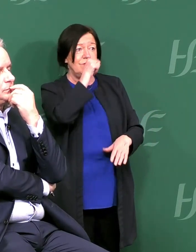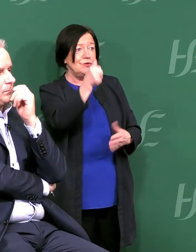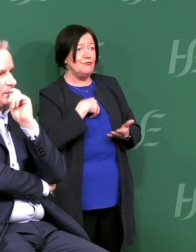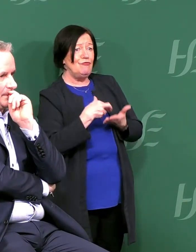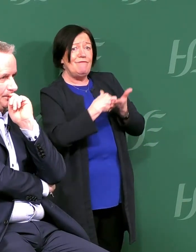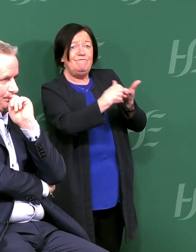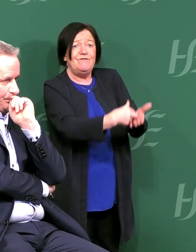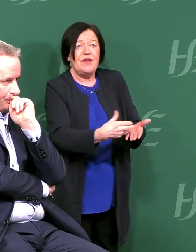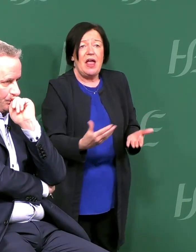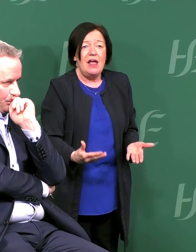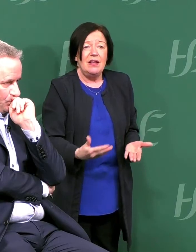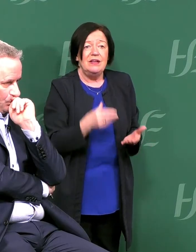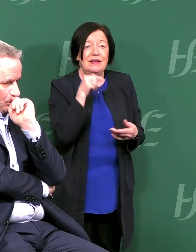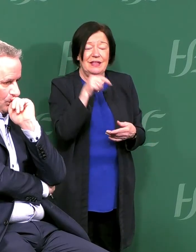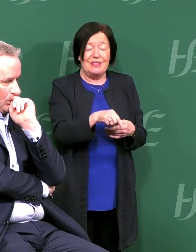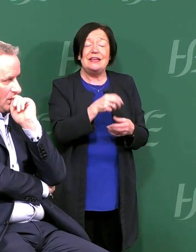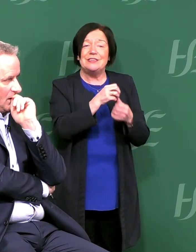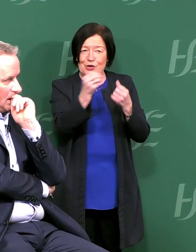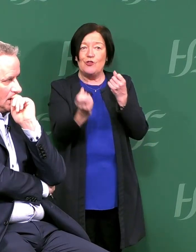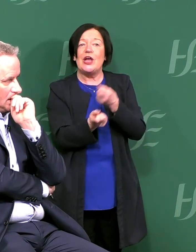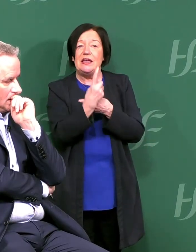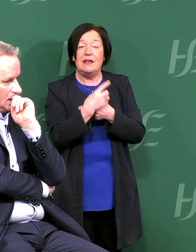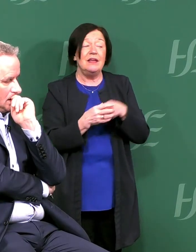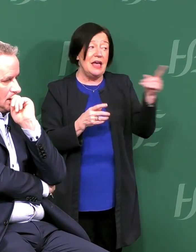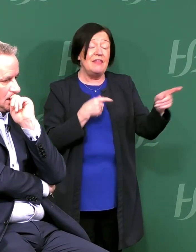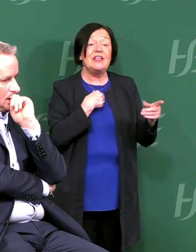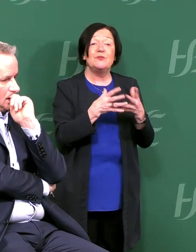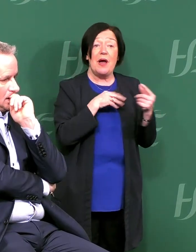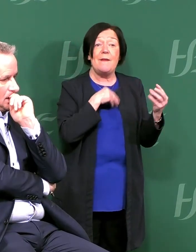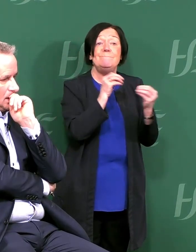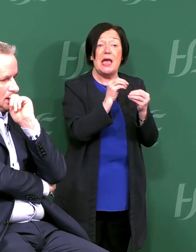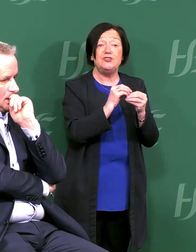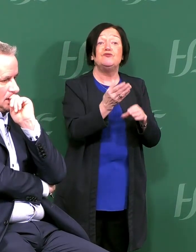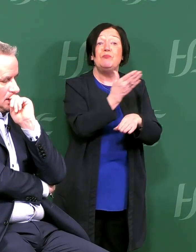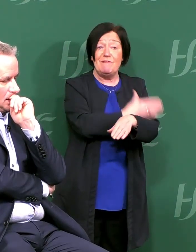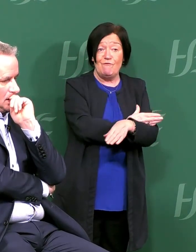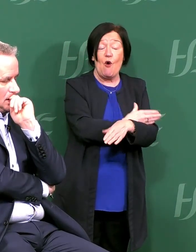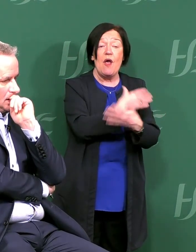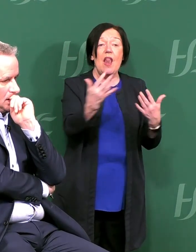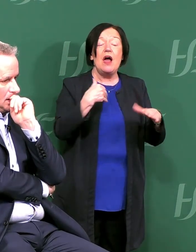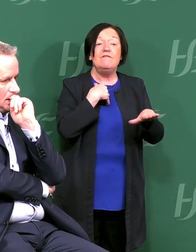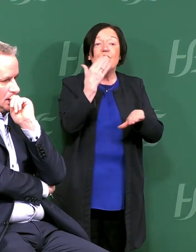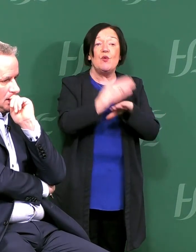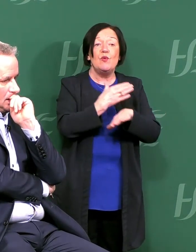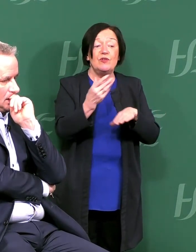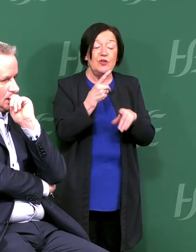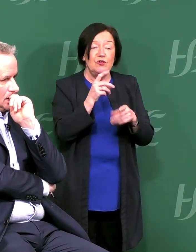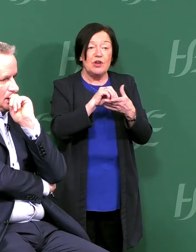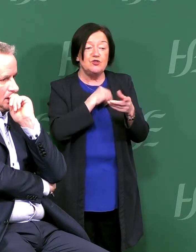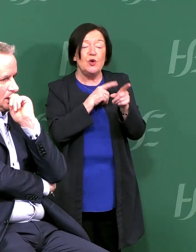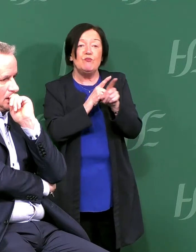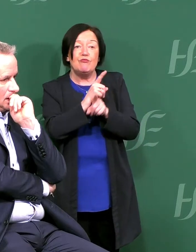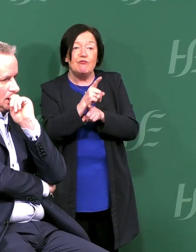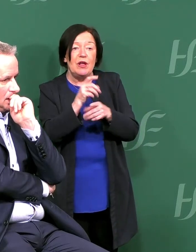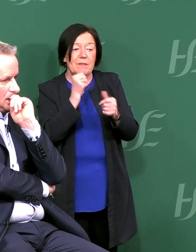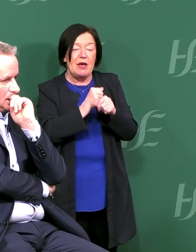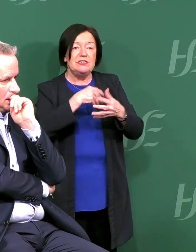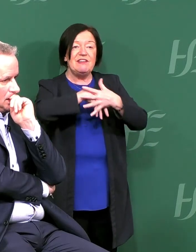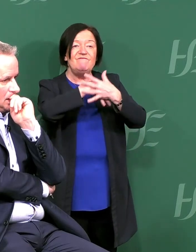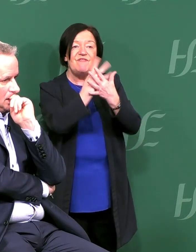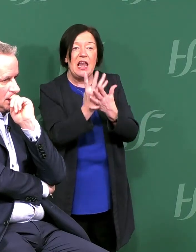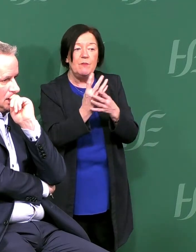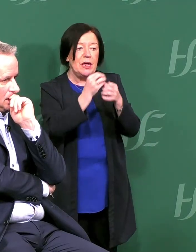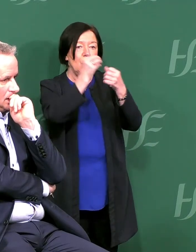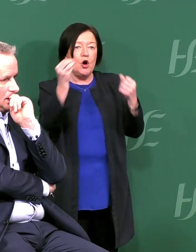to. So just that's obviously an issue as well. And that's what I mentioned earlier. A lot of our work that we've been doing in terms of improvement has actually been about developing